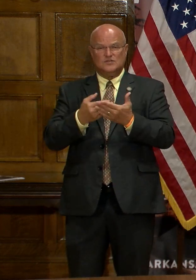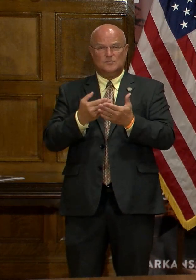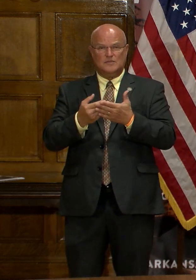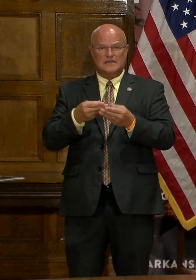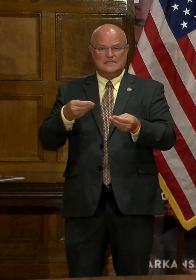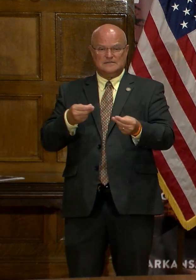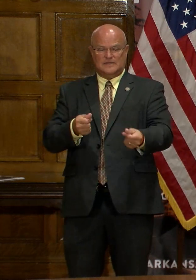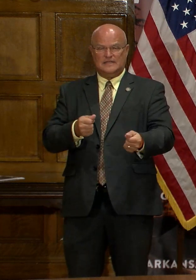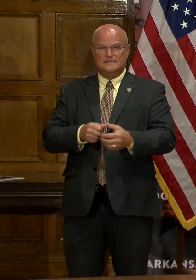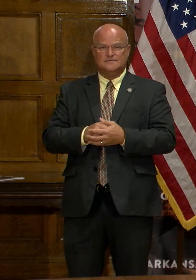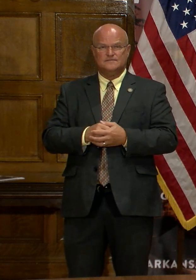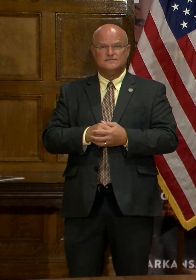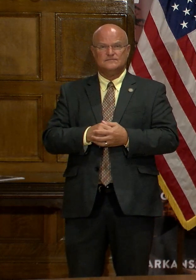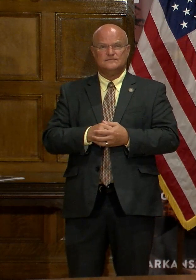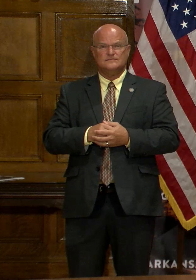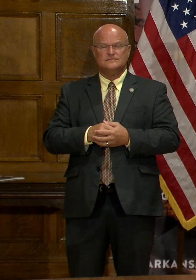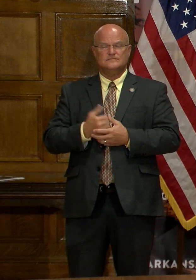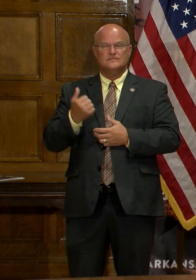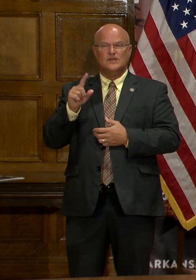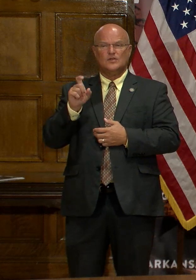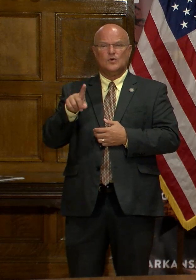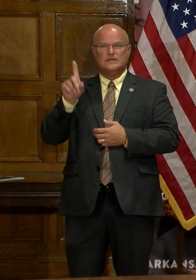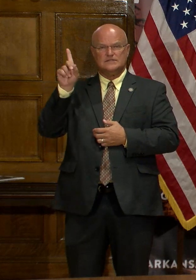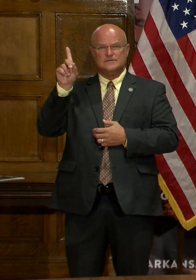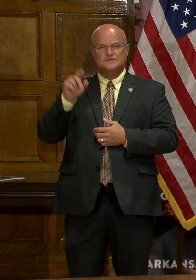on. Is there a next question?